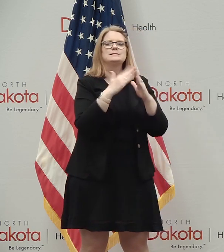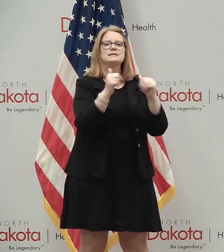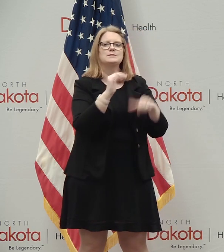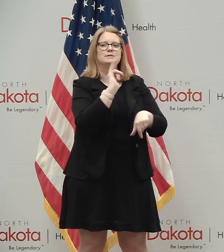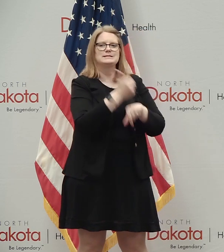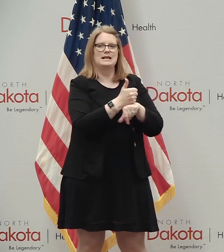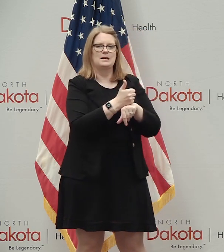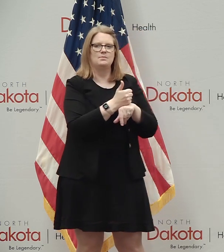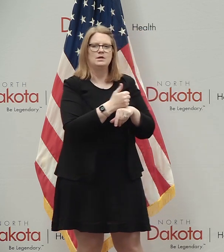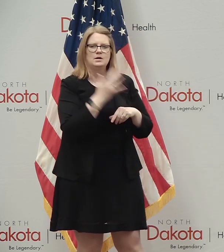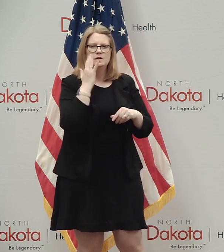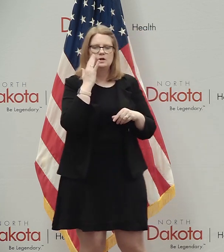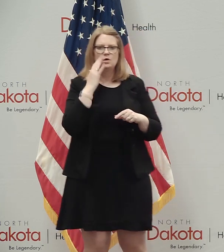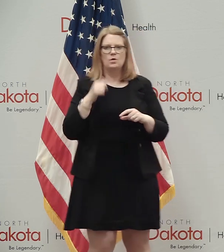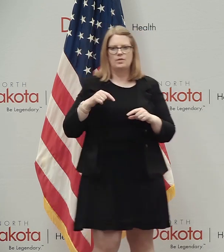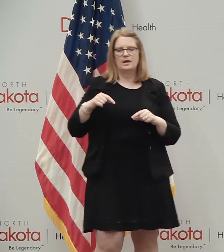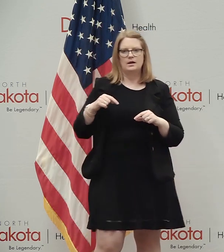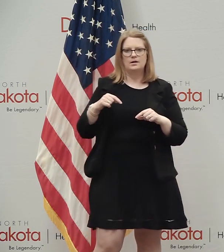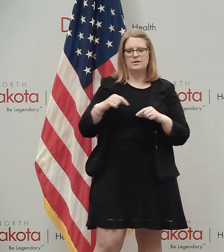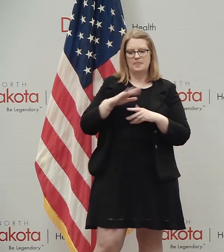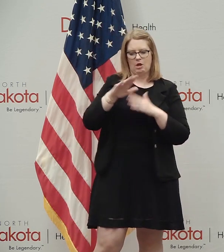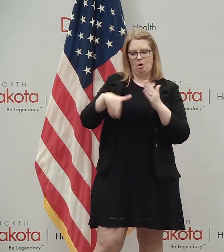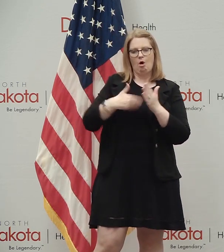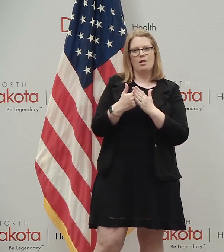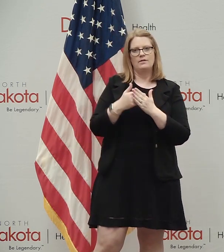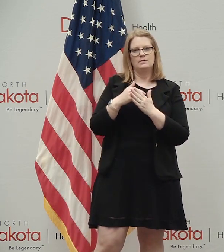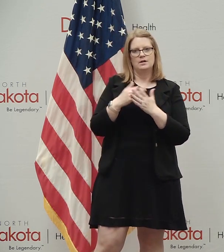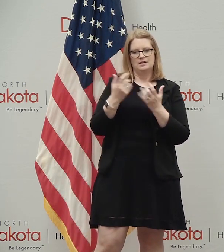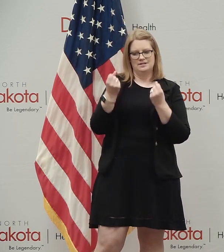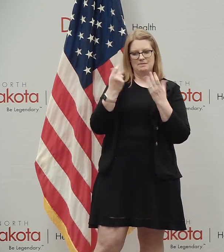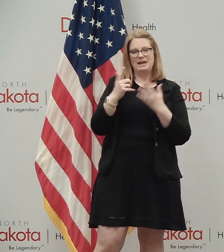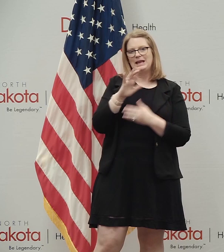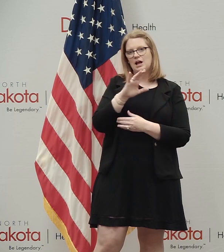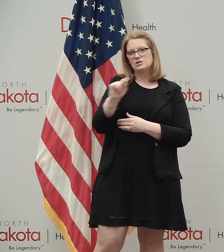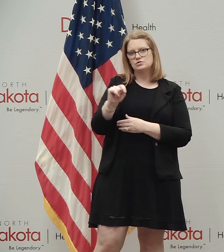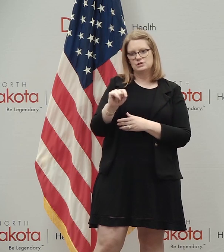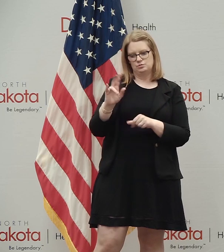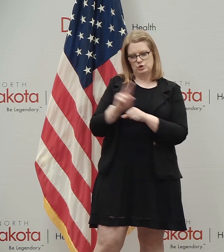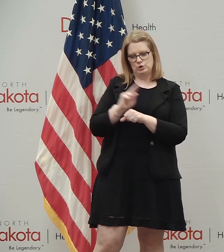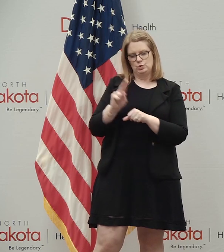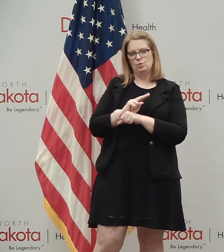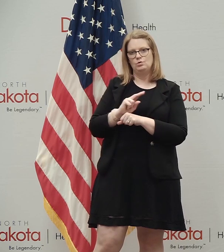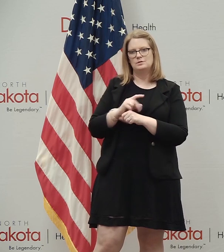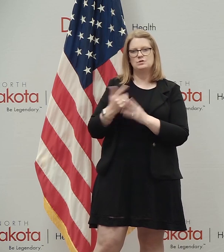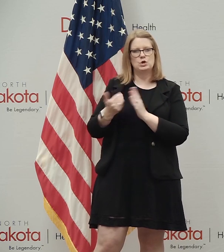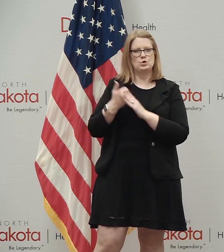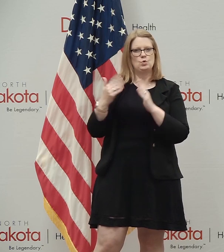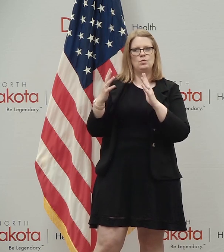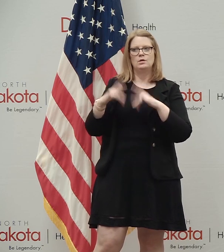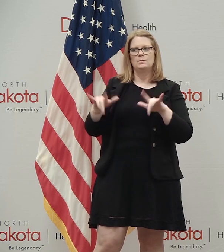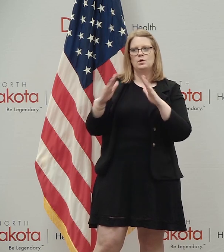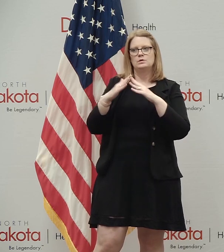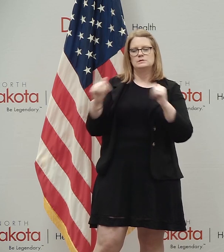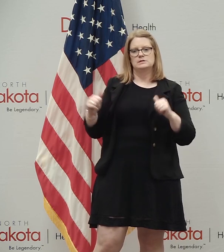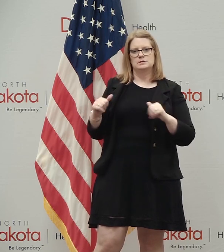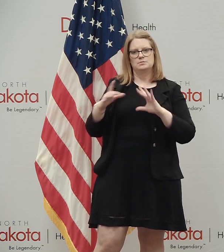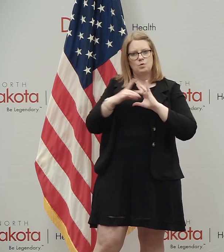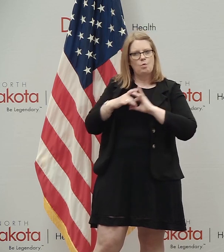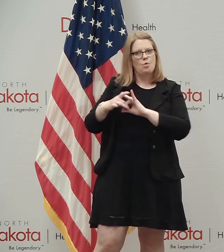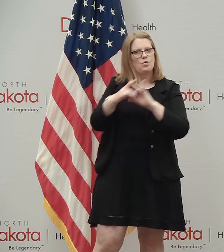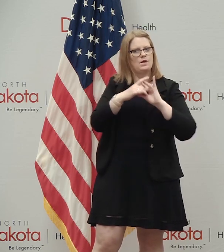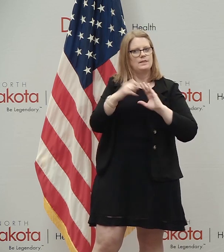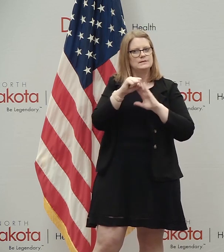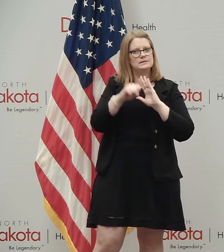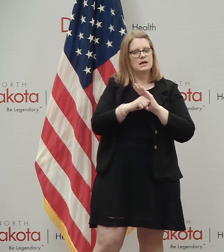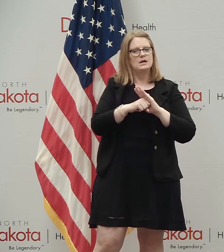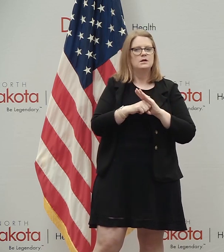on the back end, as we call it, that all of our hundreds of contact tracers will use to coordinate across the state,